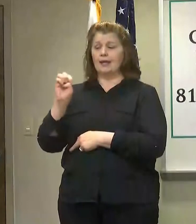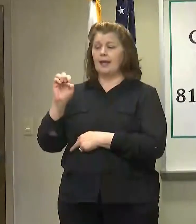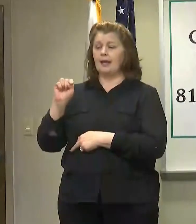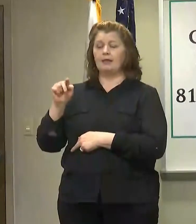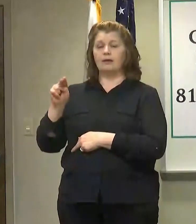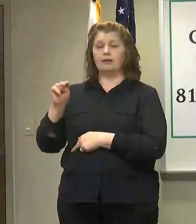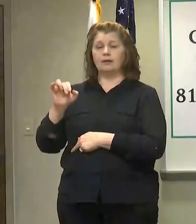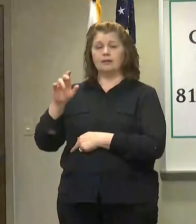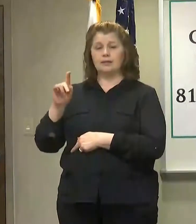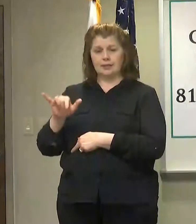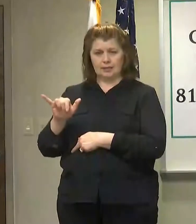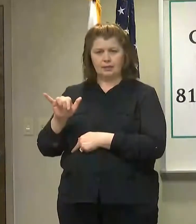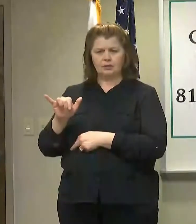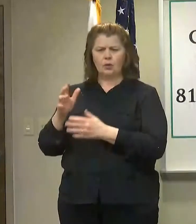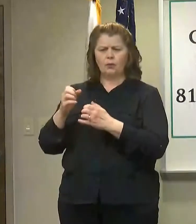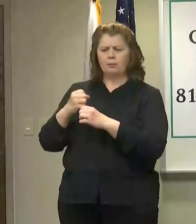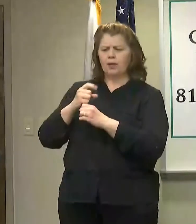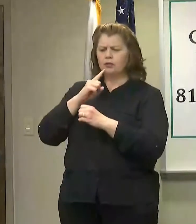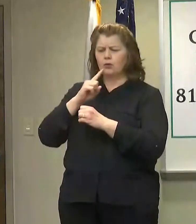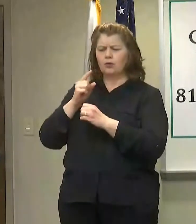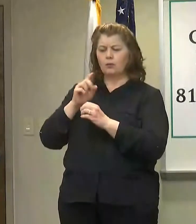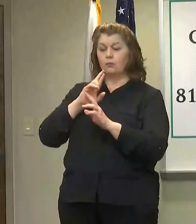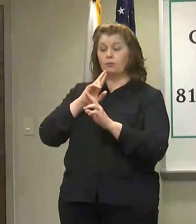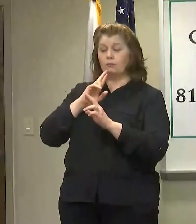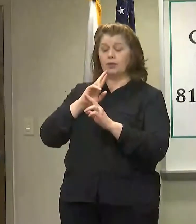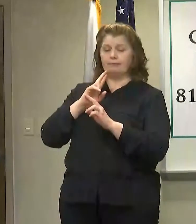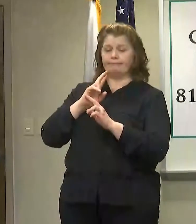health disparities and health equity concerns.